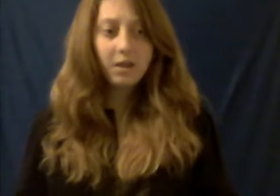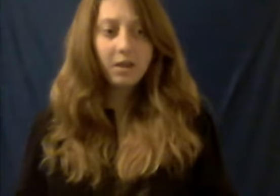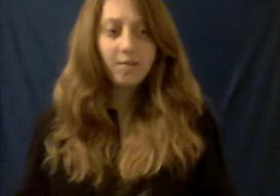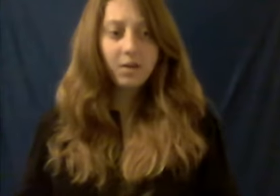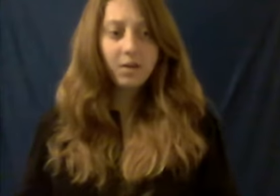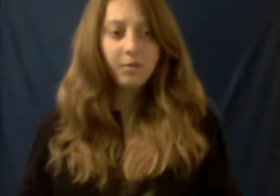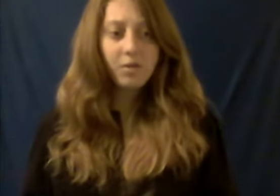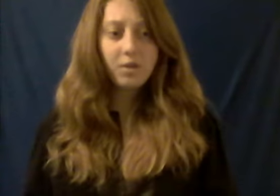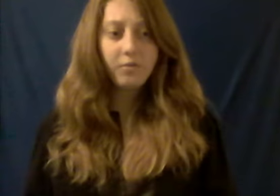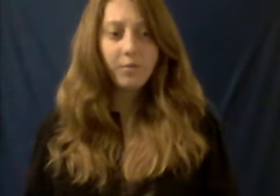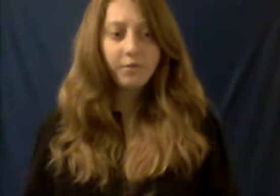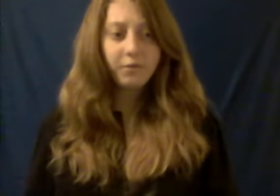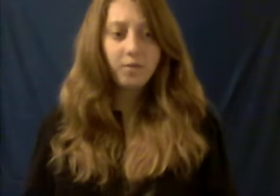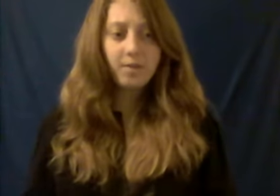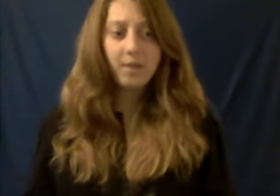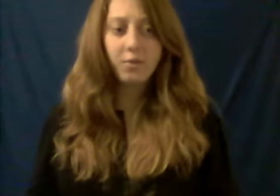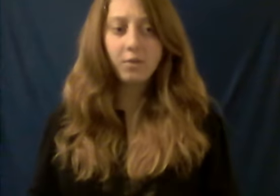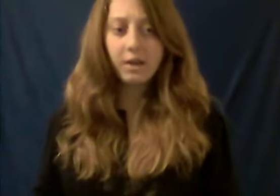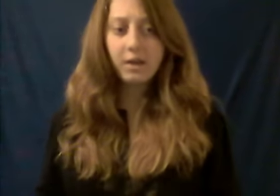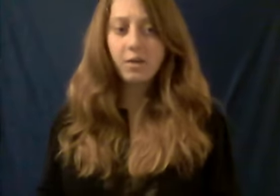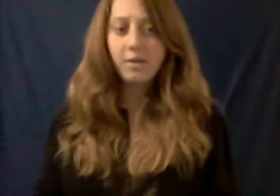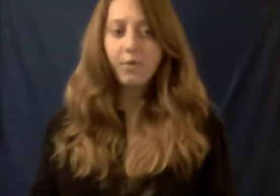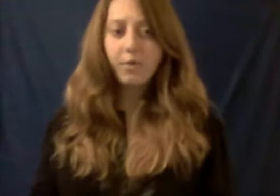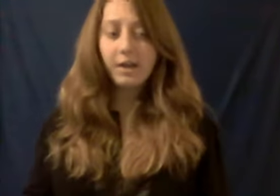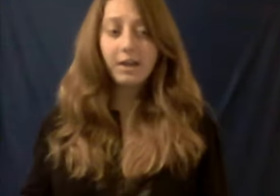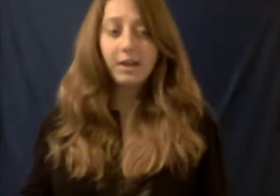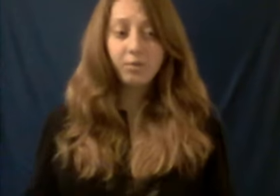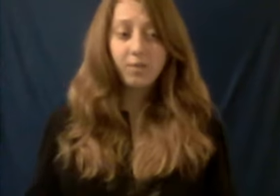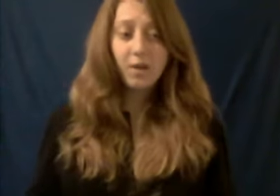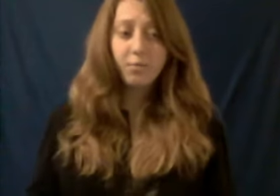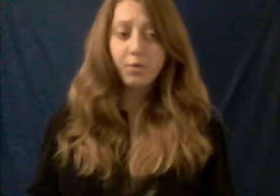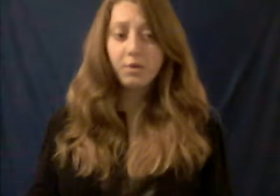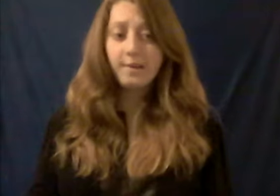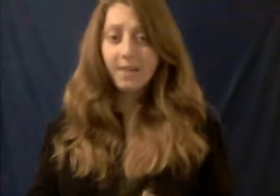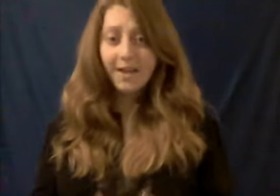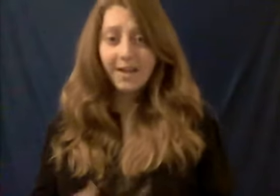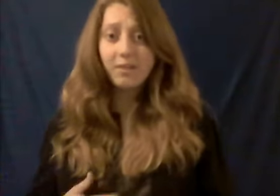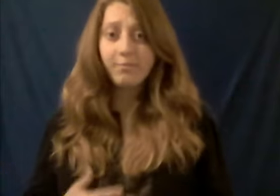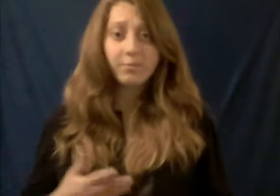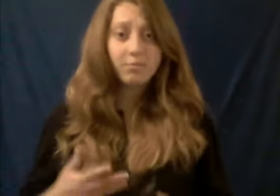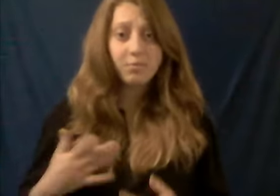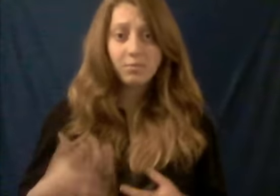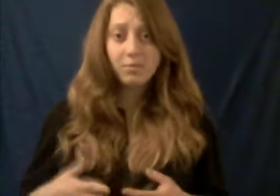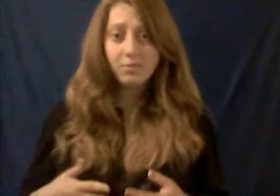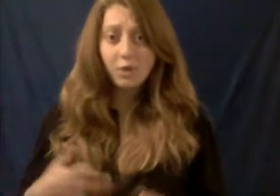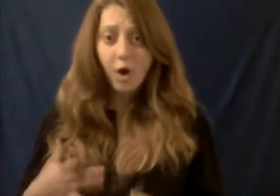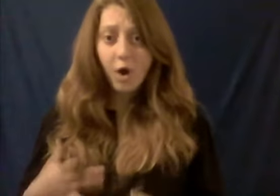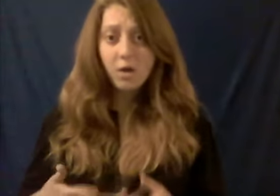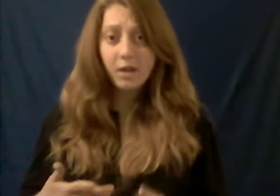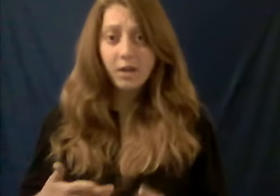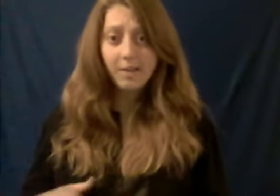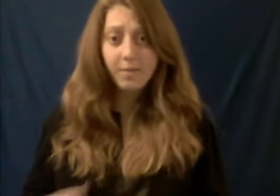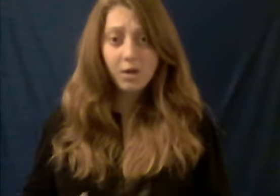Yes, and another question is, what do food stamps look like? Are they more like an actual stamp, or is it like a card, like a debit